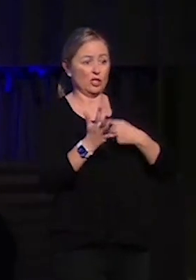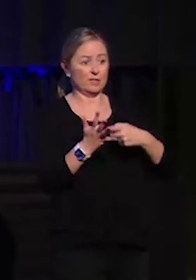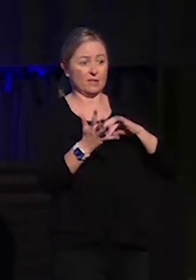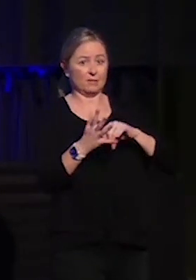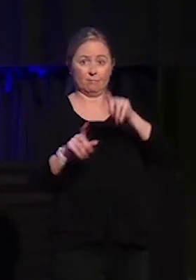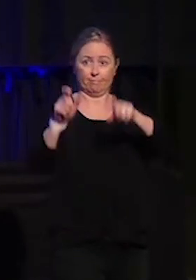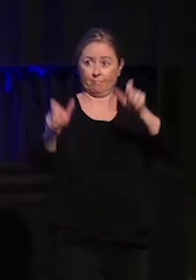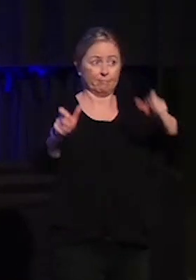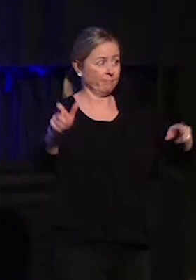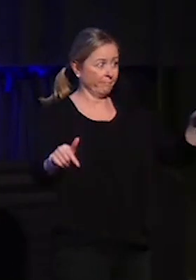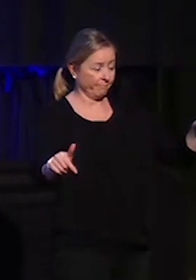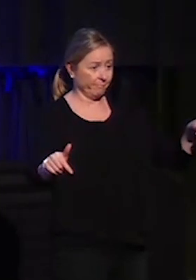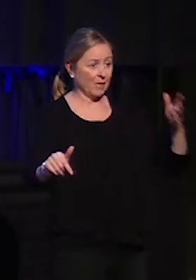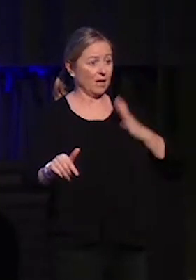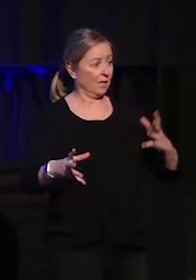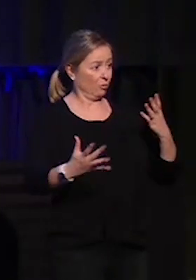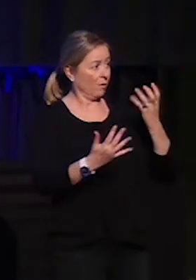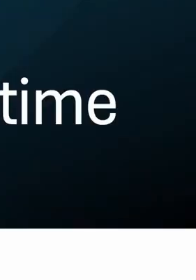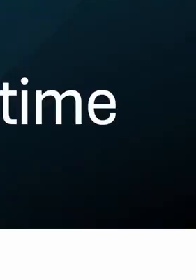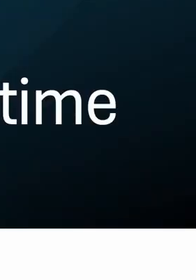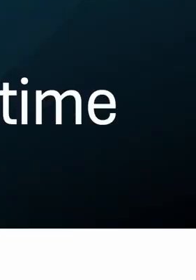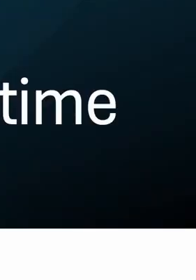sure you can do it as well. So,